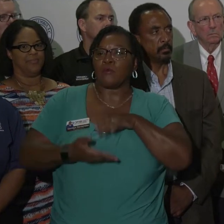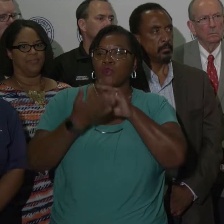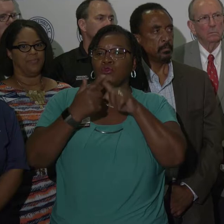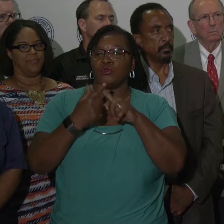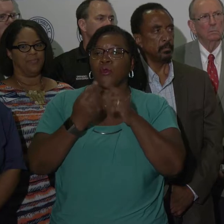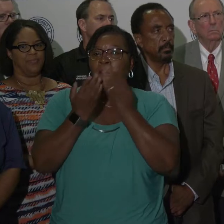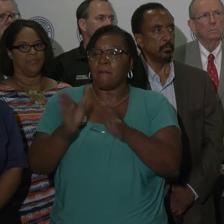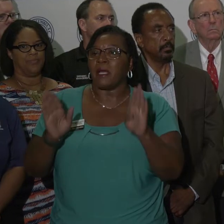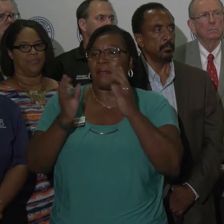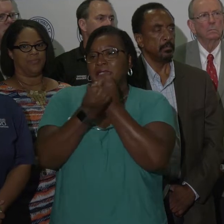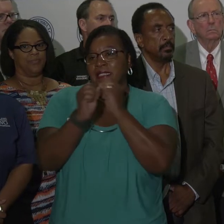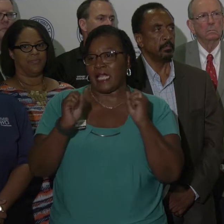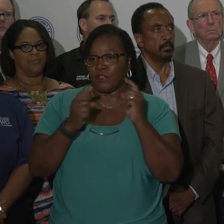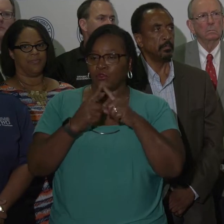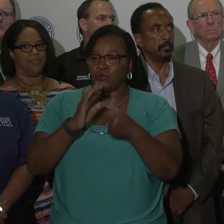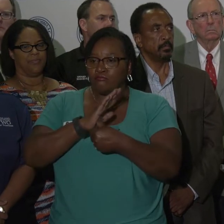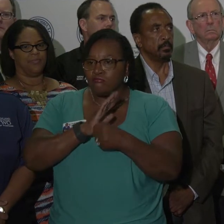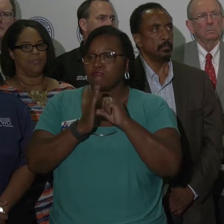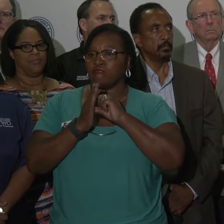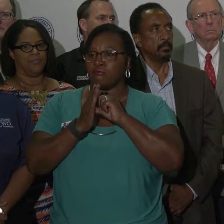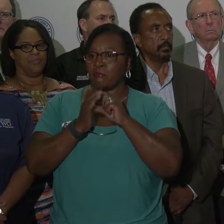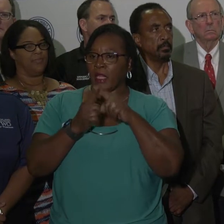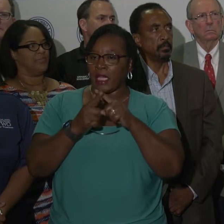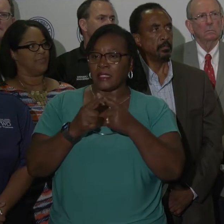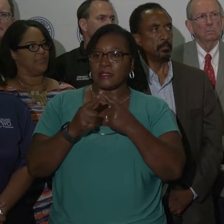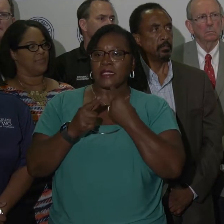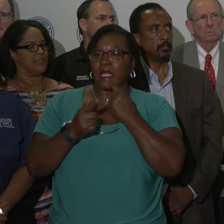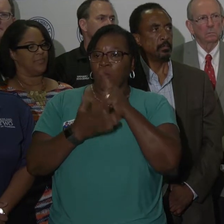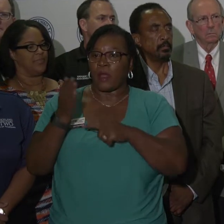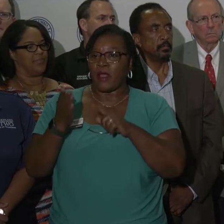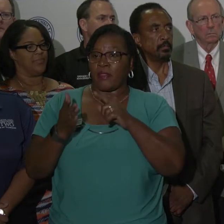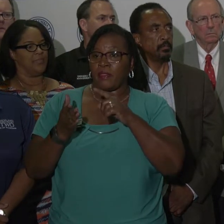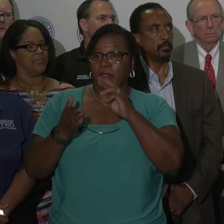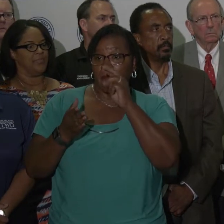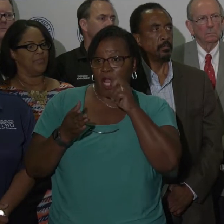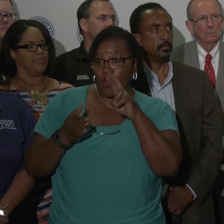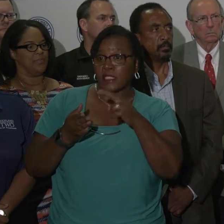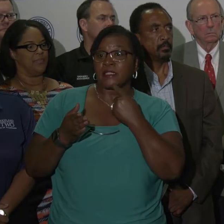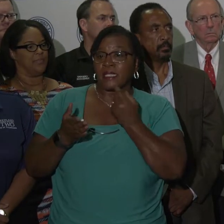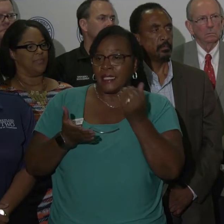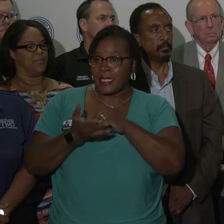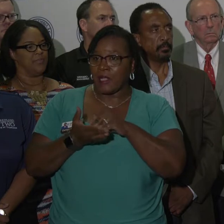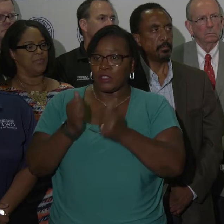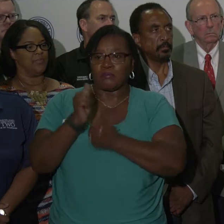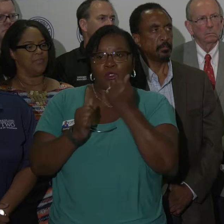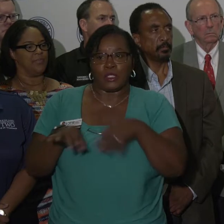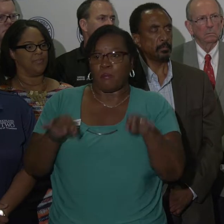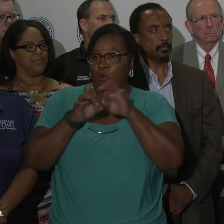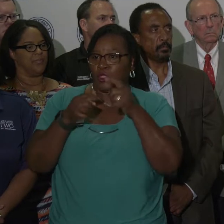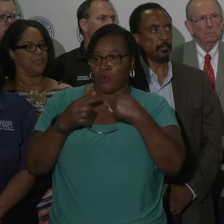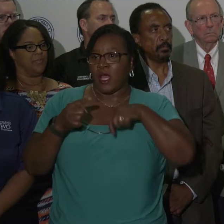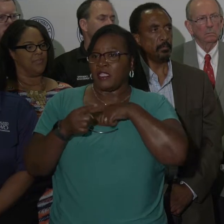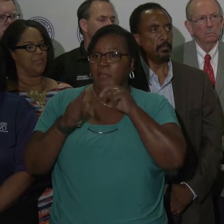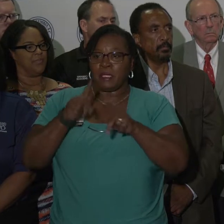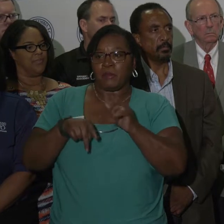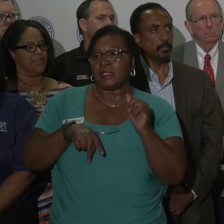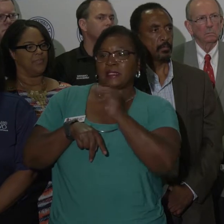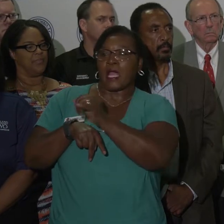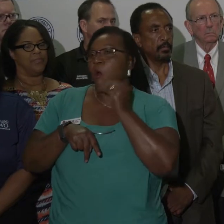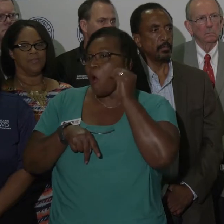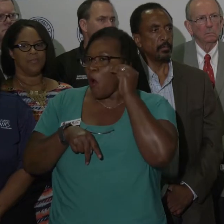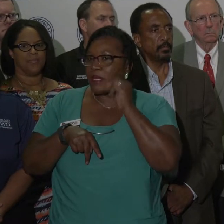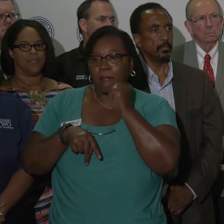safety. To reemphasize and restate what the mayor said, really what is most critical to us is people stay off the roads,